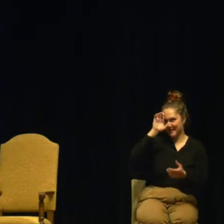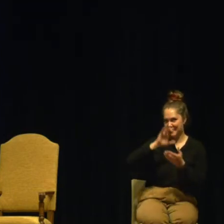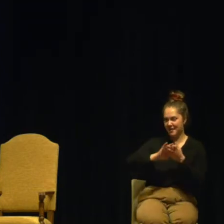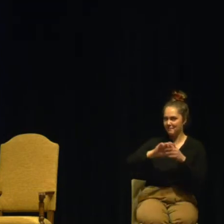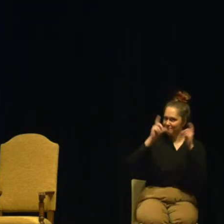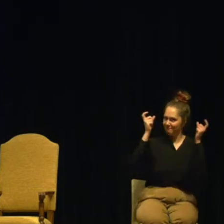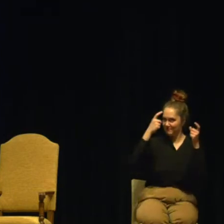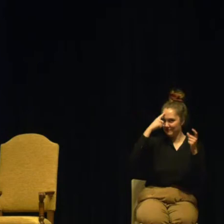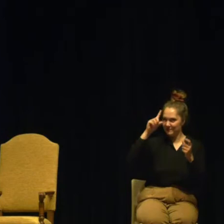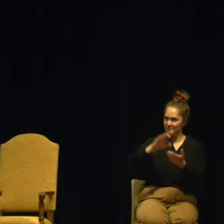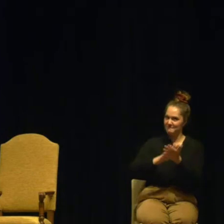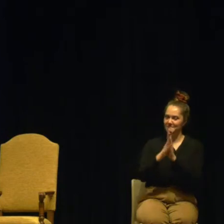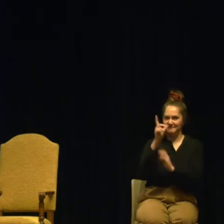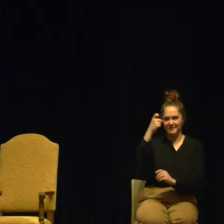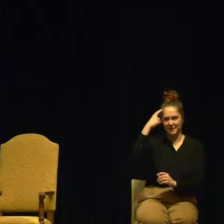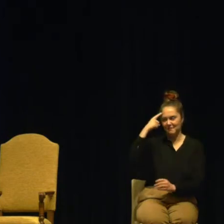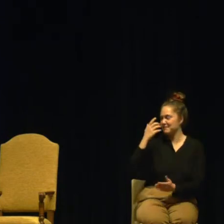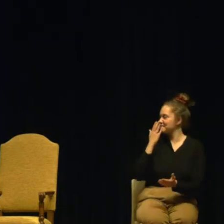much.